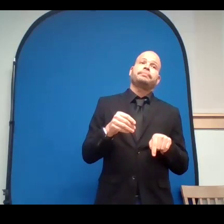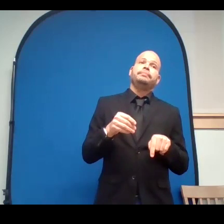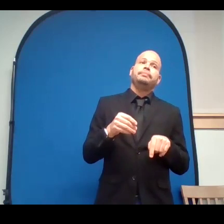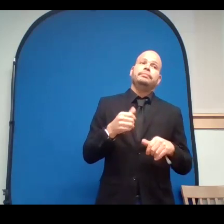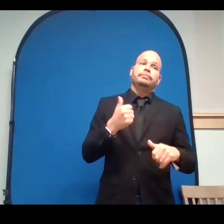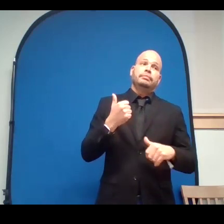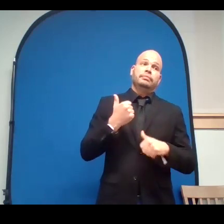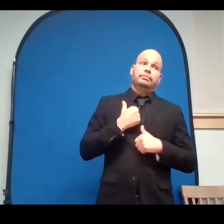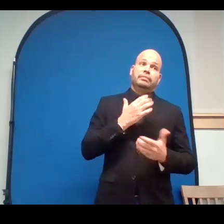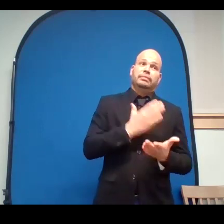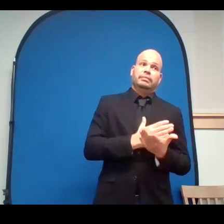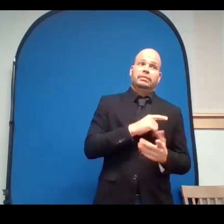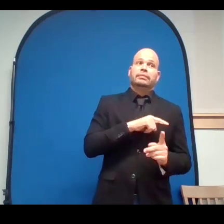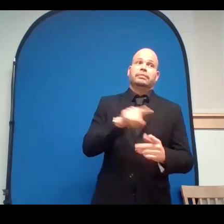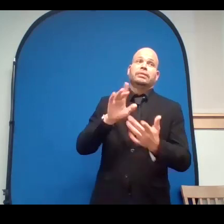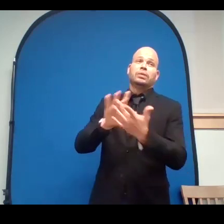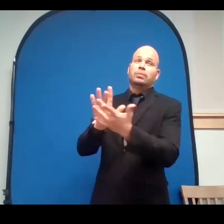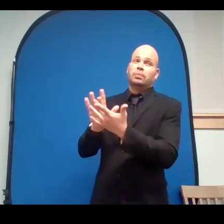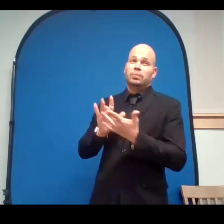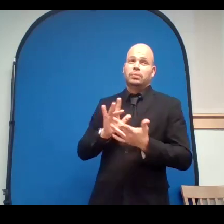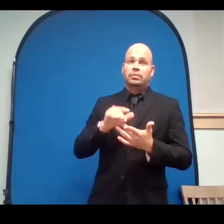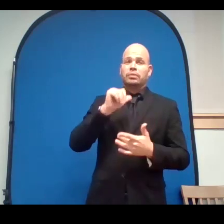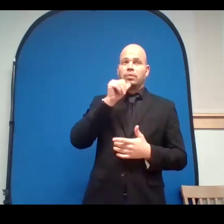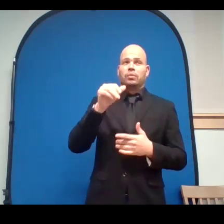outreach for a nonprofit veteran organization.